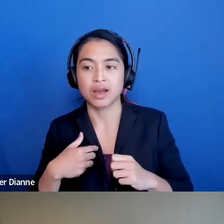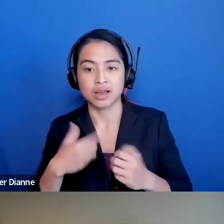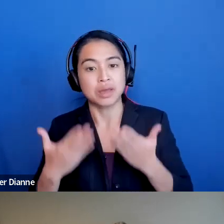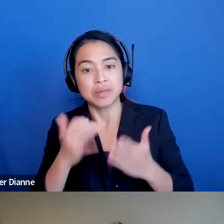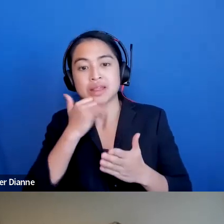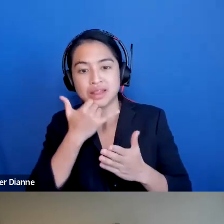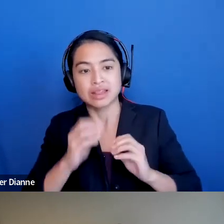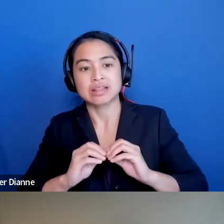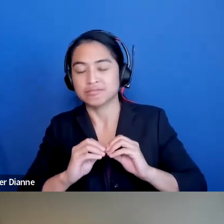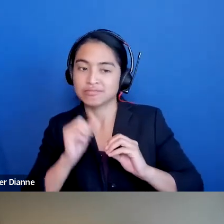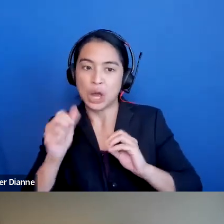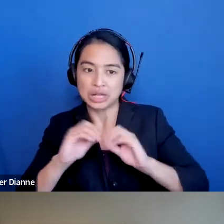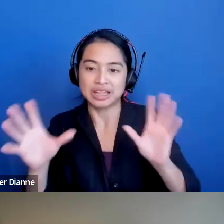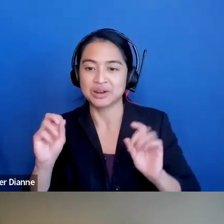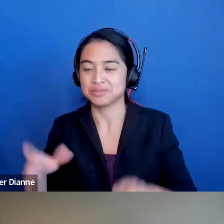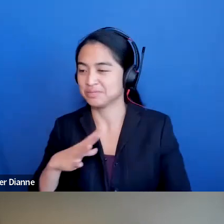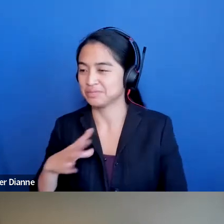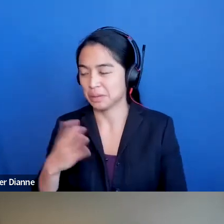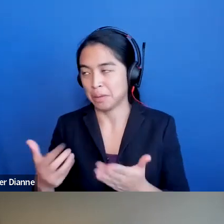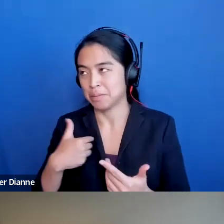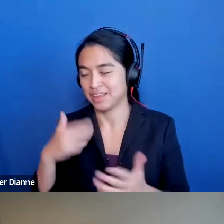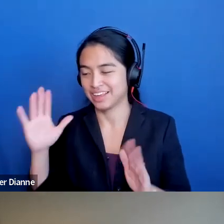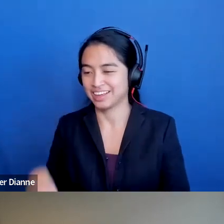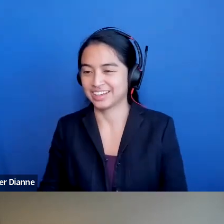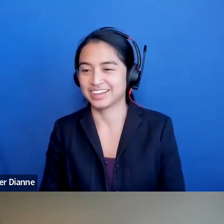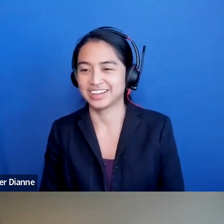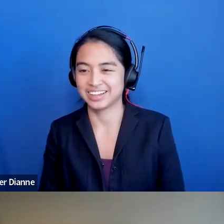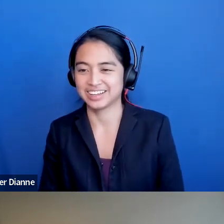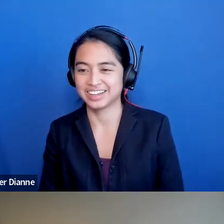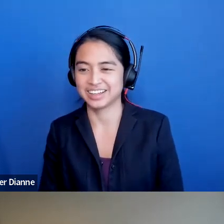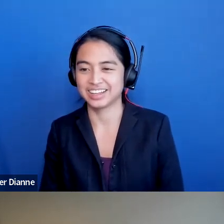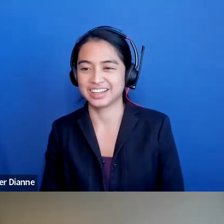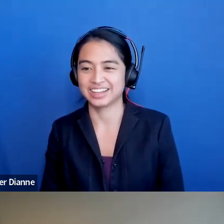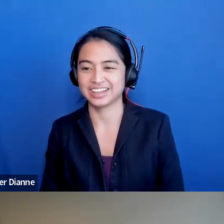have misspoke that. So No, that's probably me, honey. who It's okay. knows?